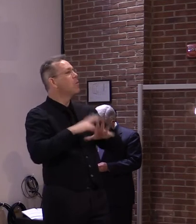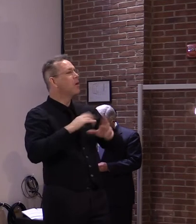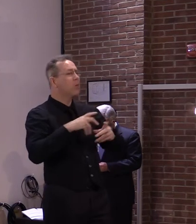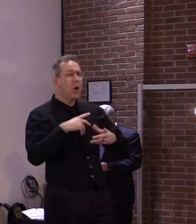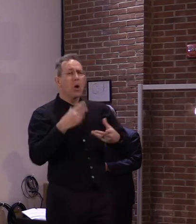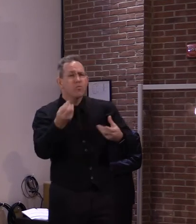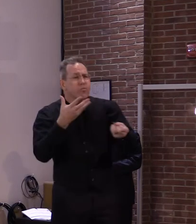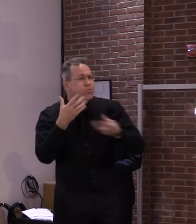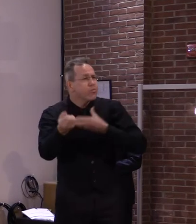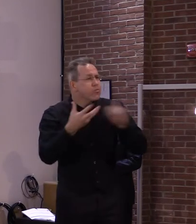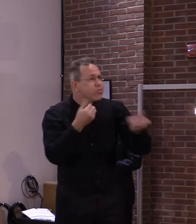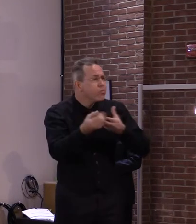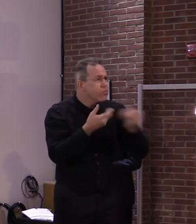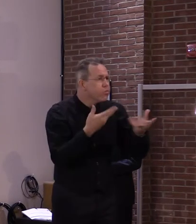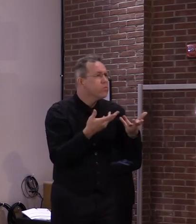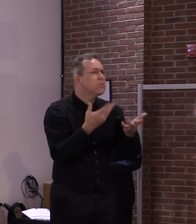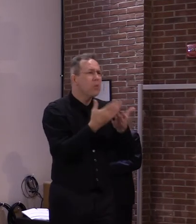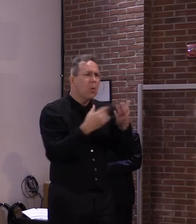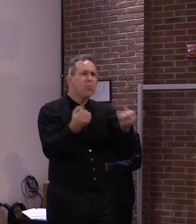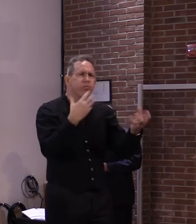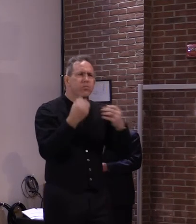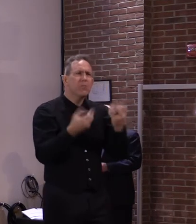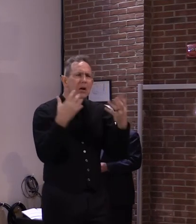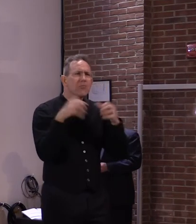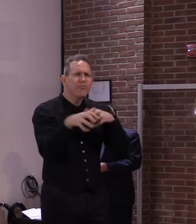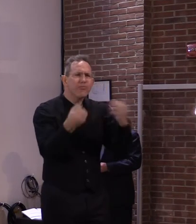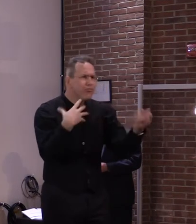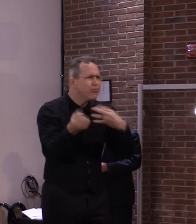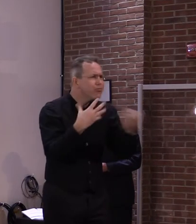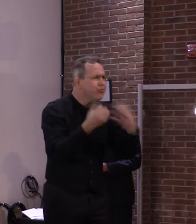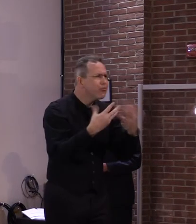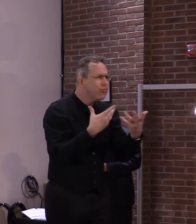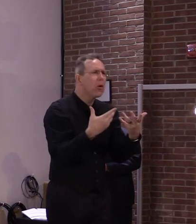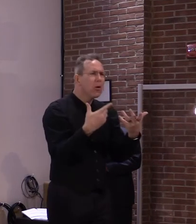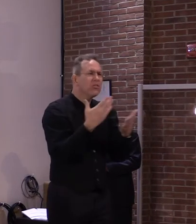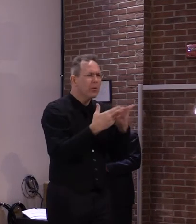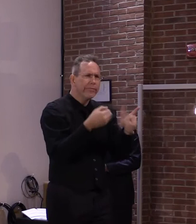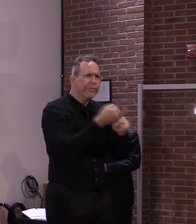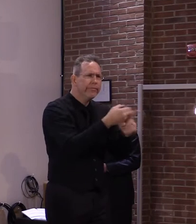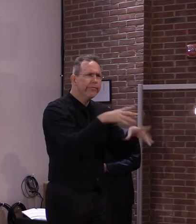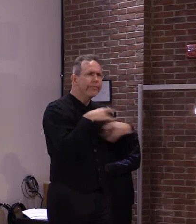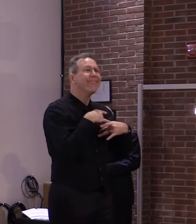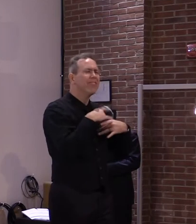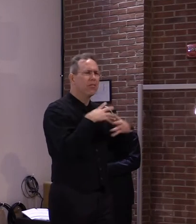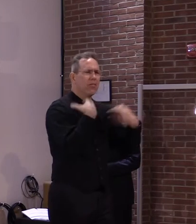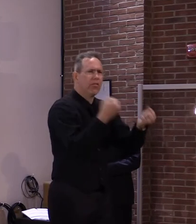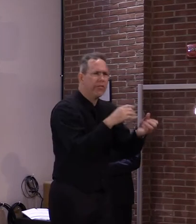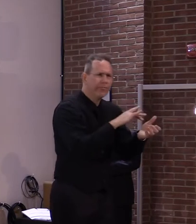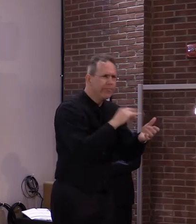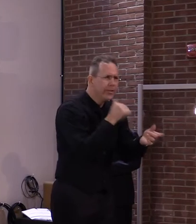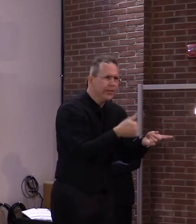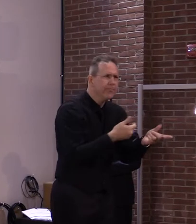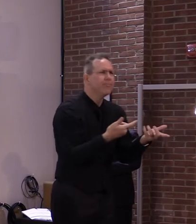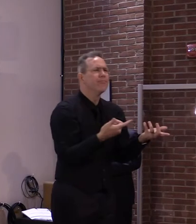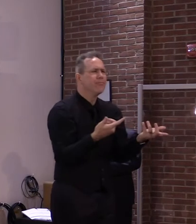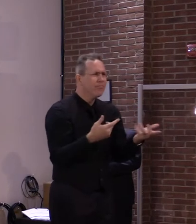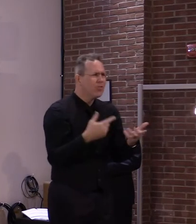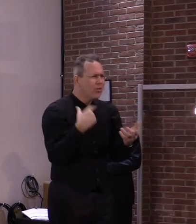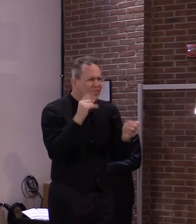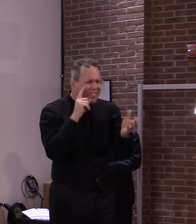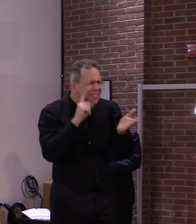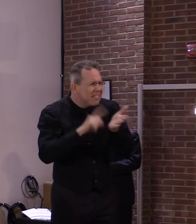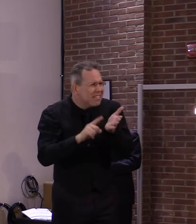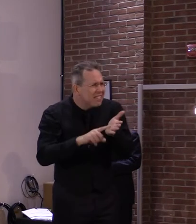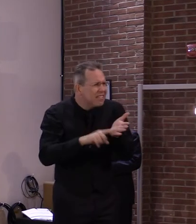we're talking about we are studying them at this point working to understand